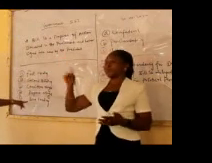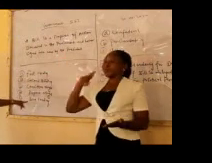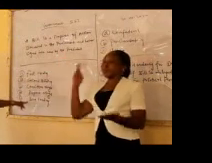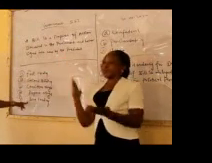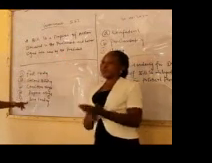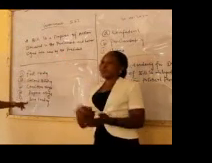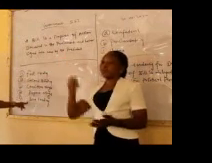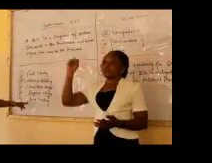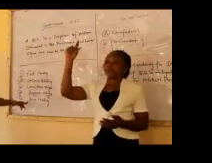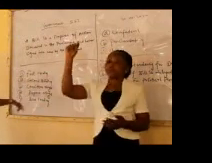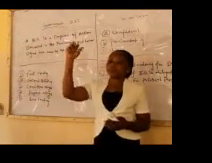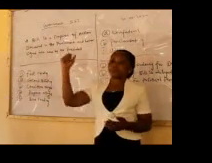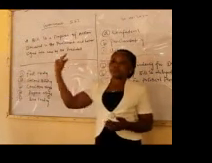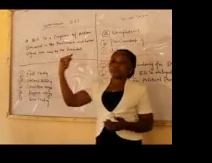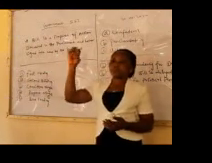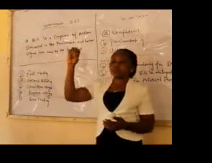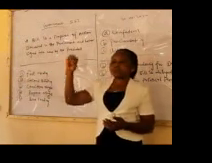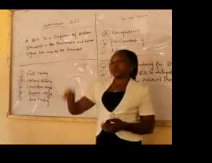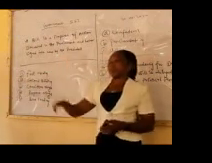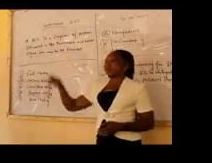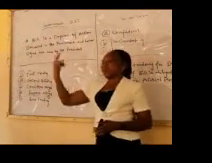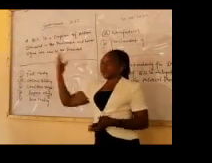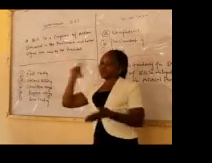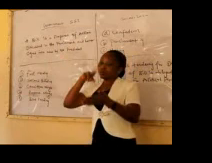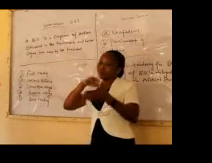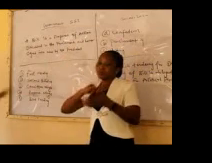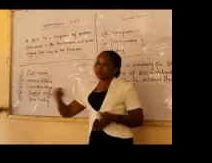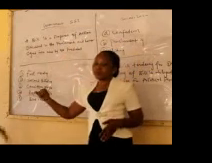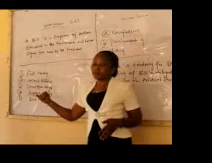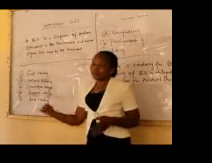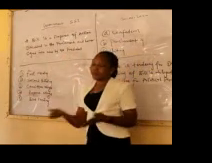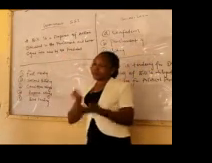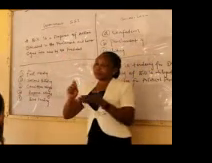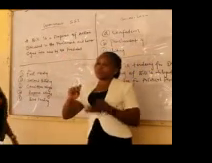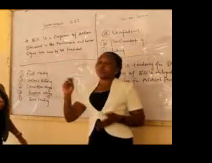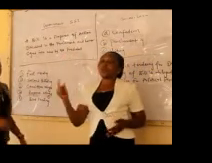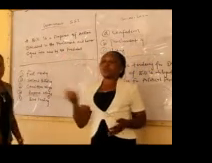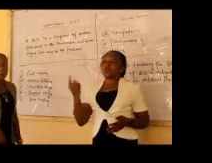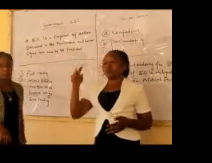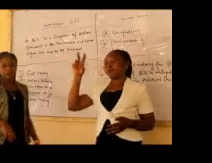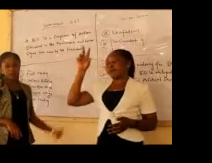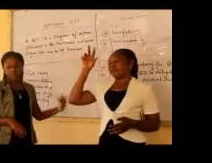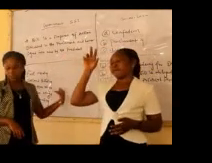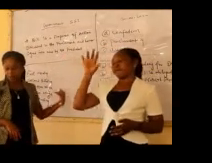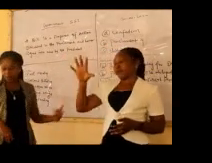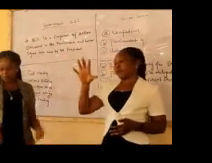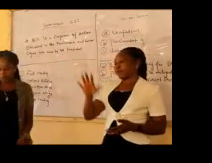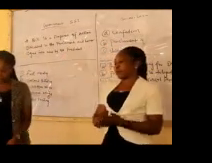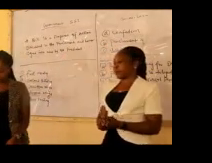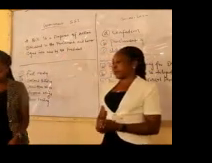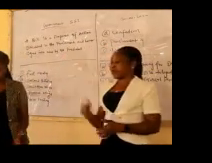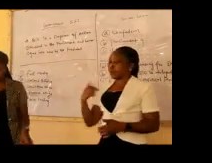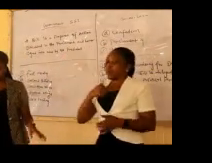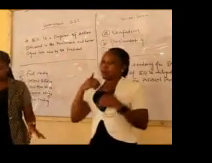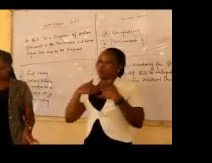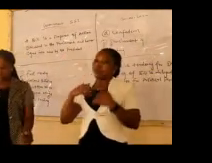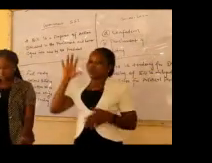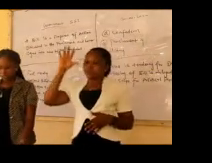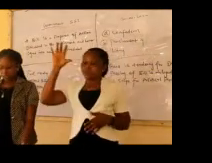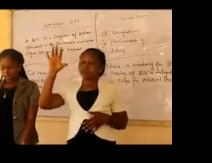stage, and what? Third reading. They said we should have outlined only 5. There are 7 in number, but these are the 5 they said we should